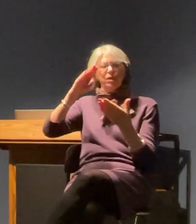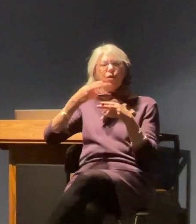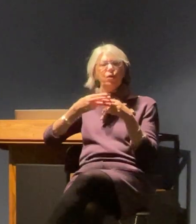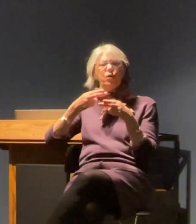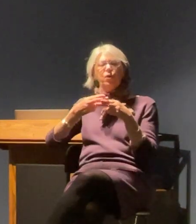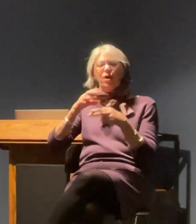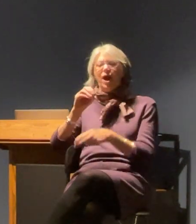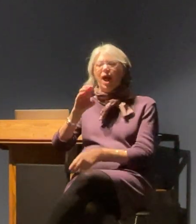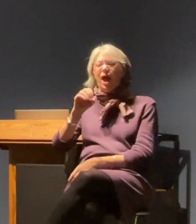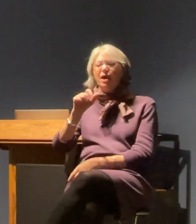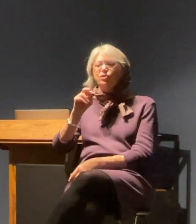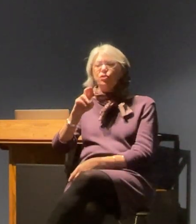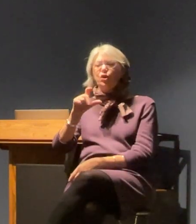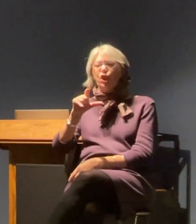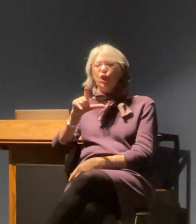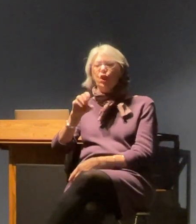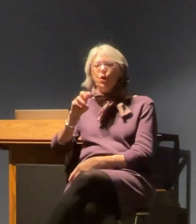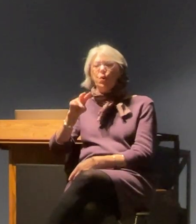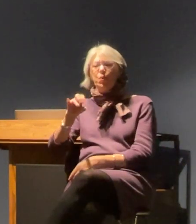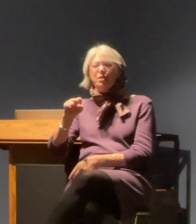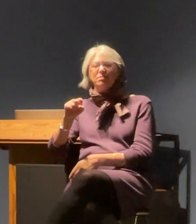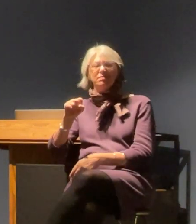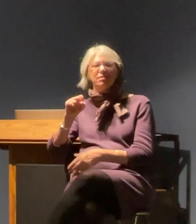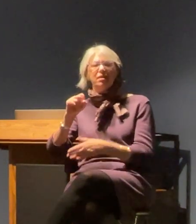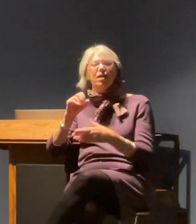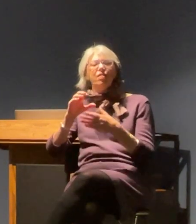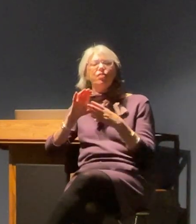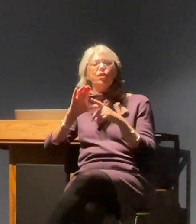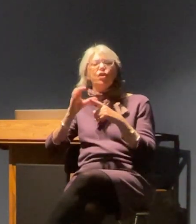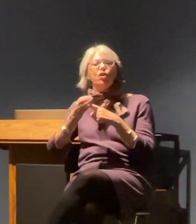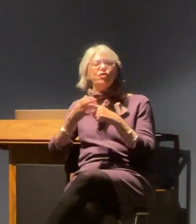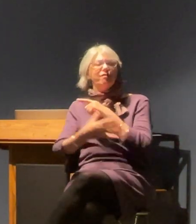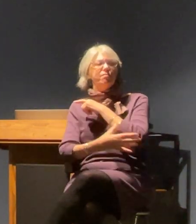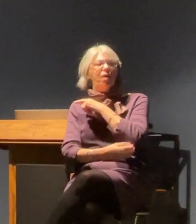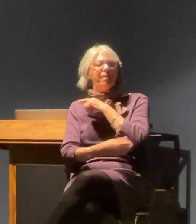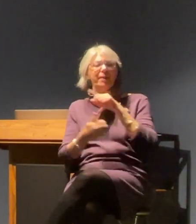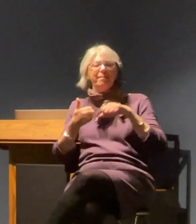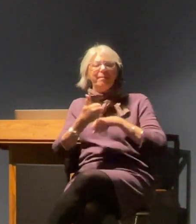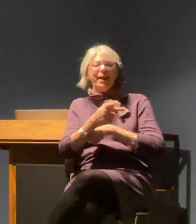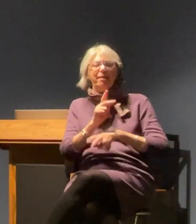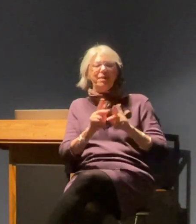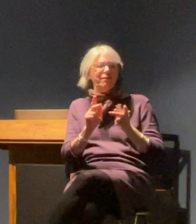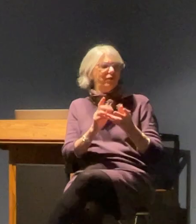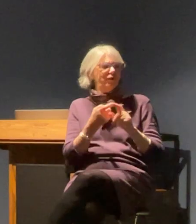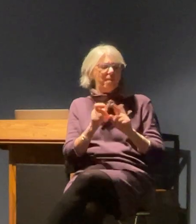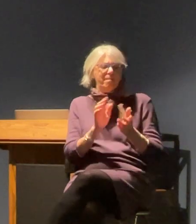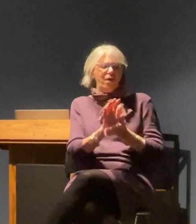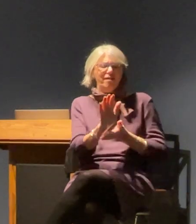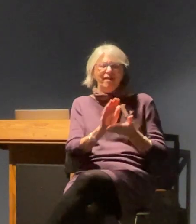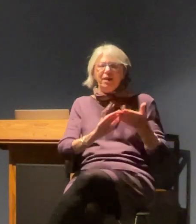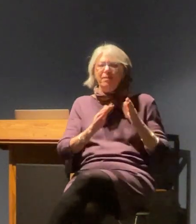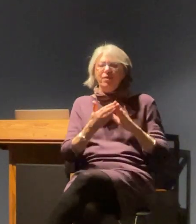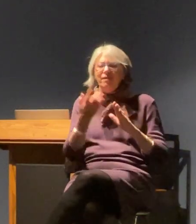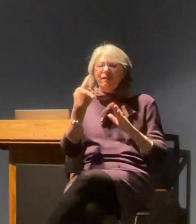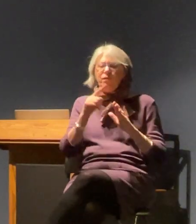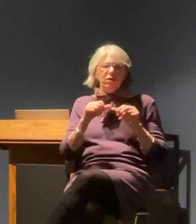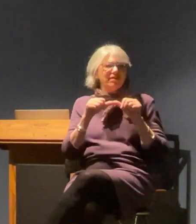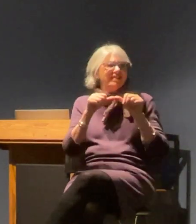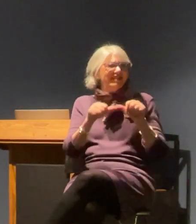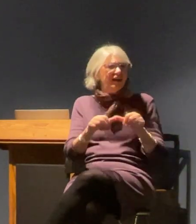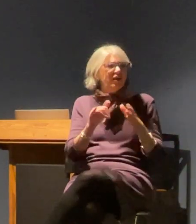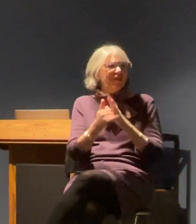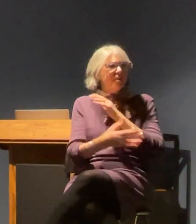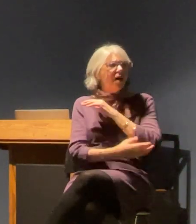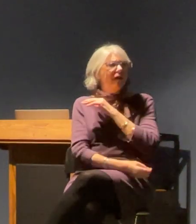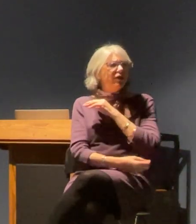Oscar Lewis with the critique on culture of poverty that blamed people from marginalized communities for perpetuating their